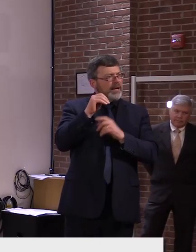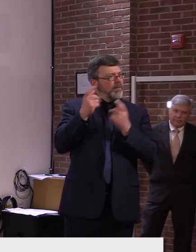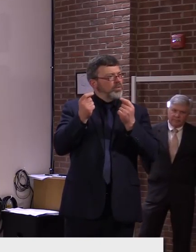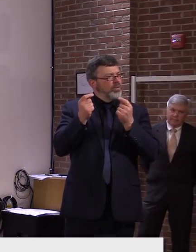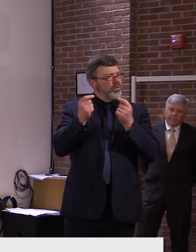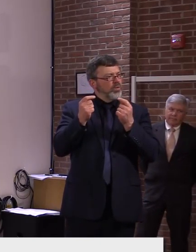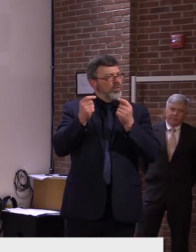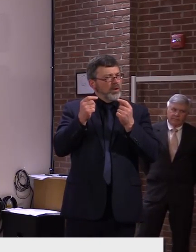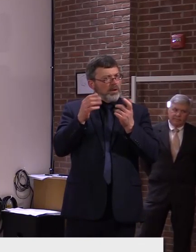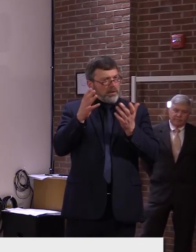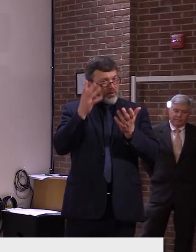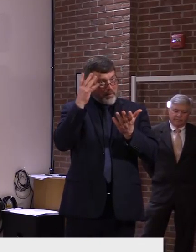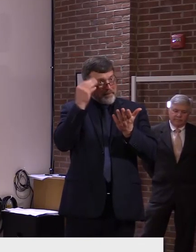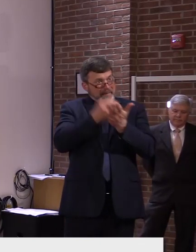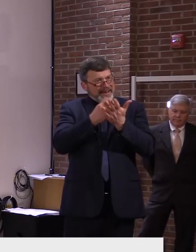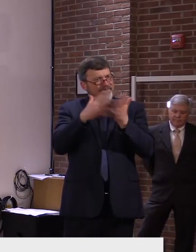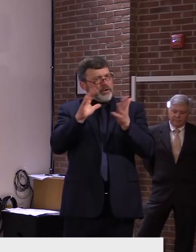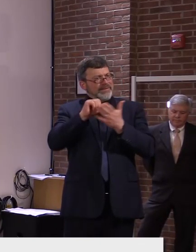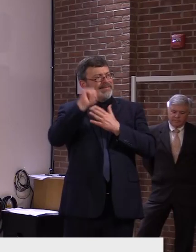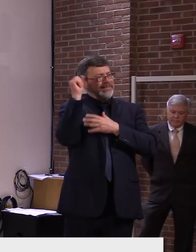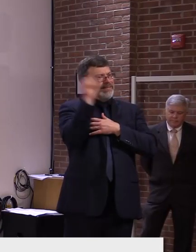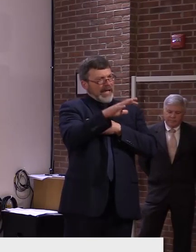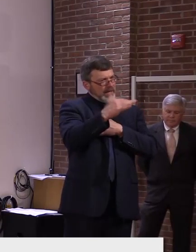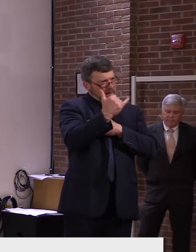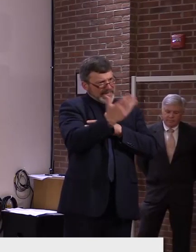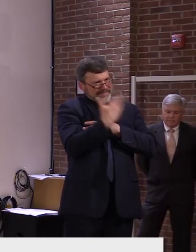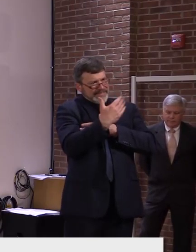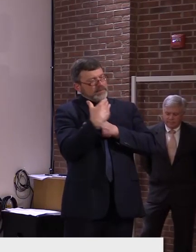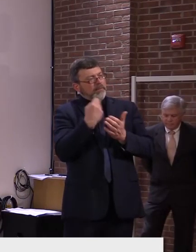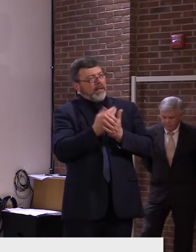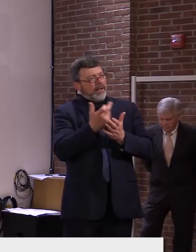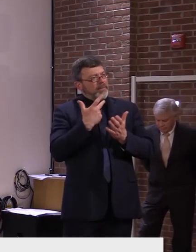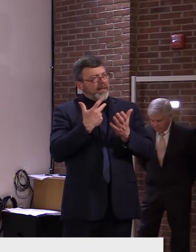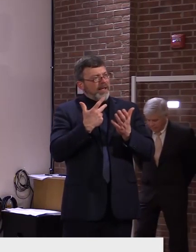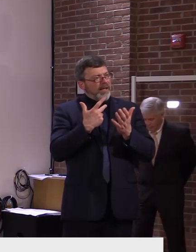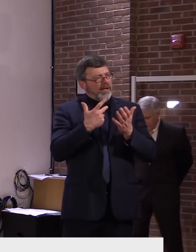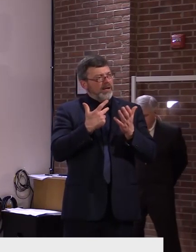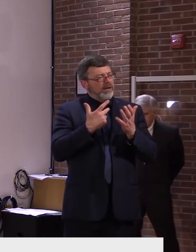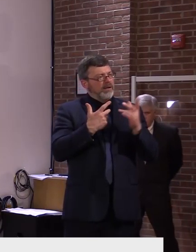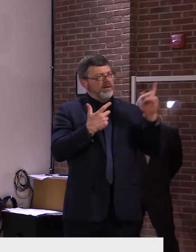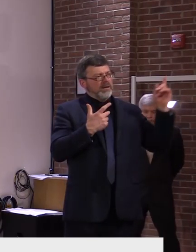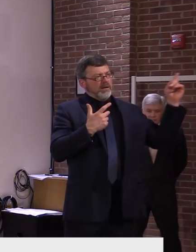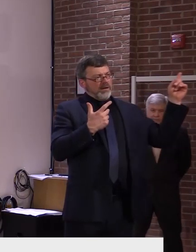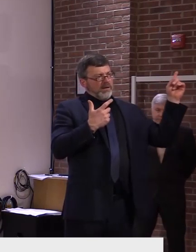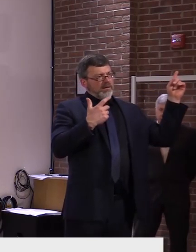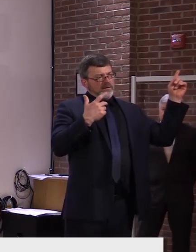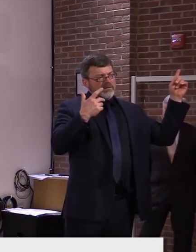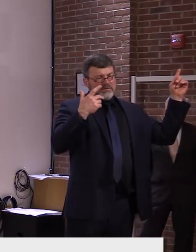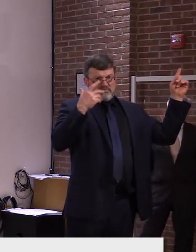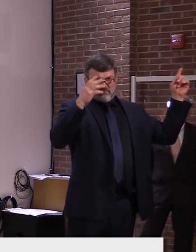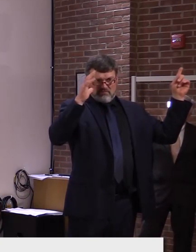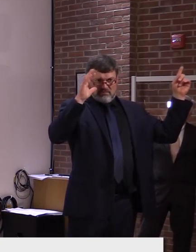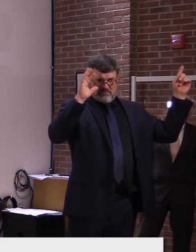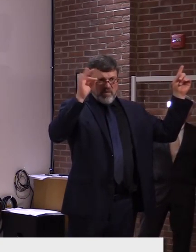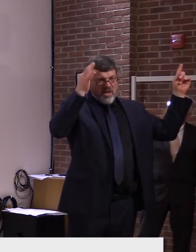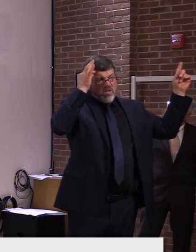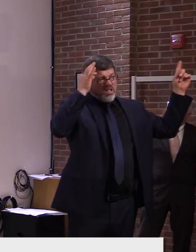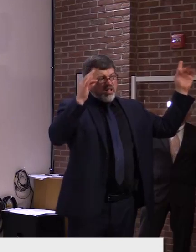just wonder whether the federal officials who were asked about this have come up with a reply, and